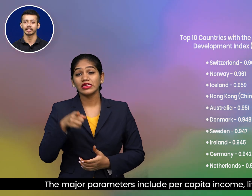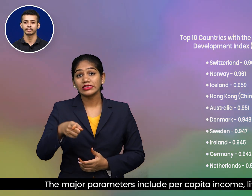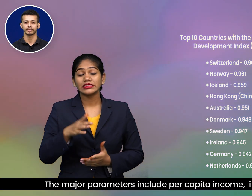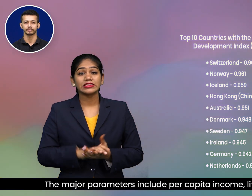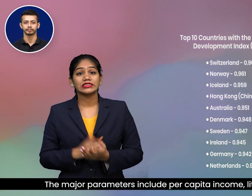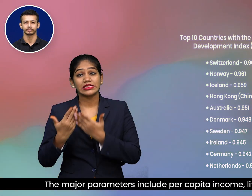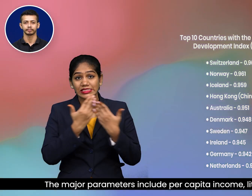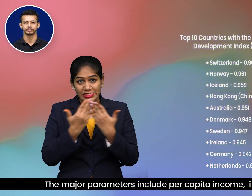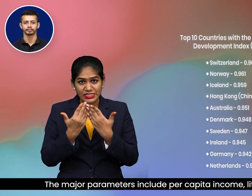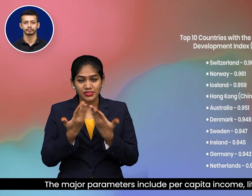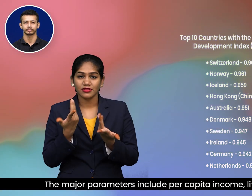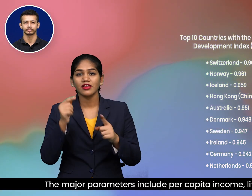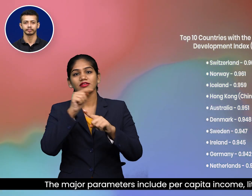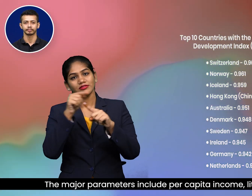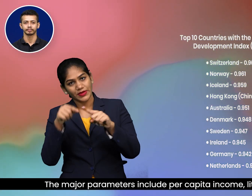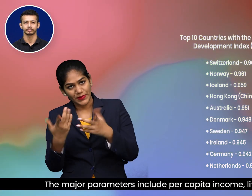literacy rate,